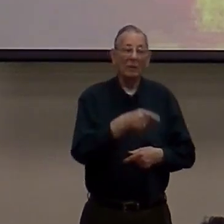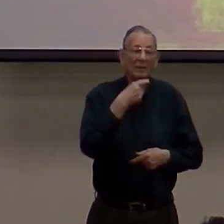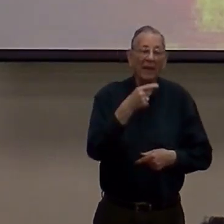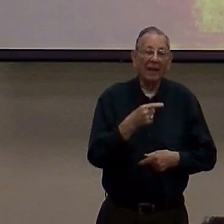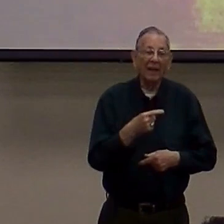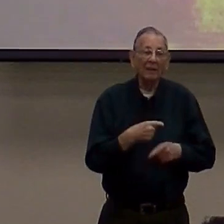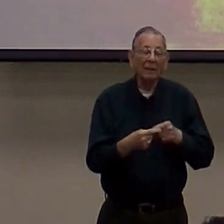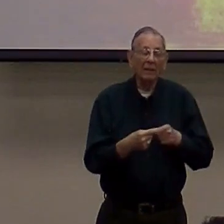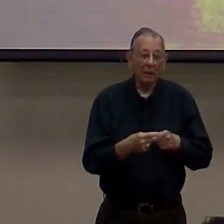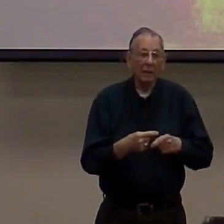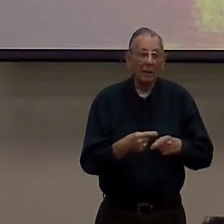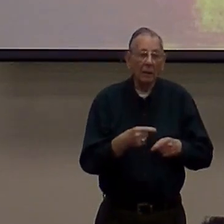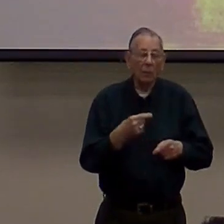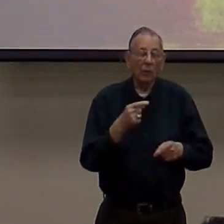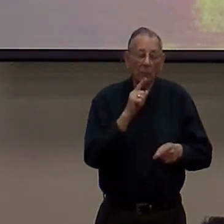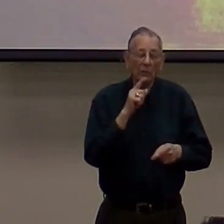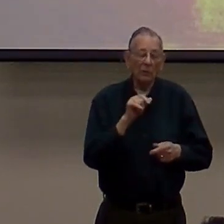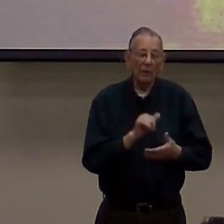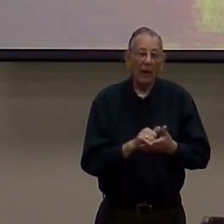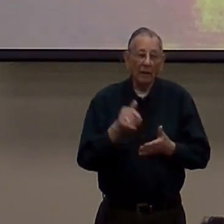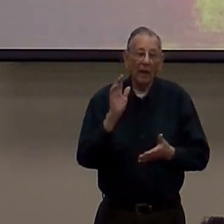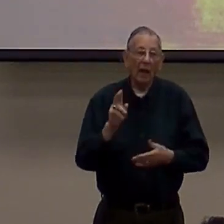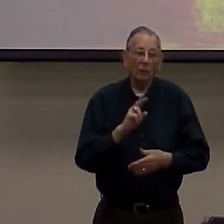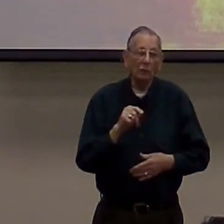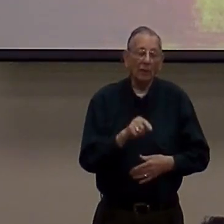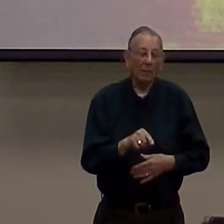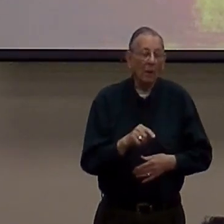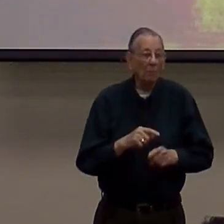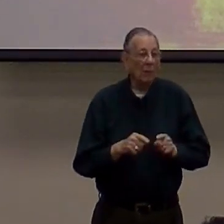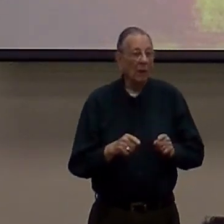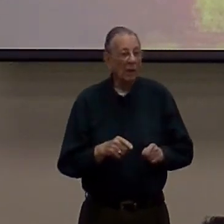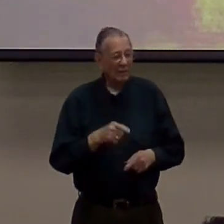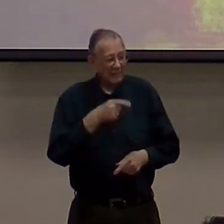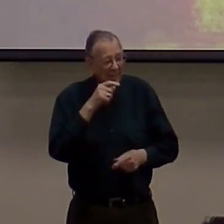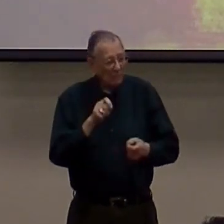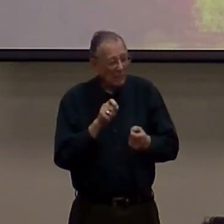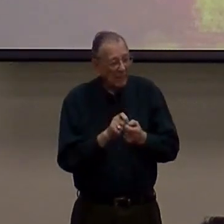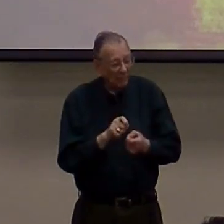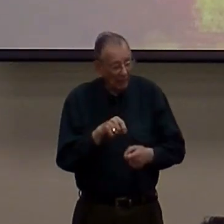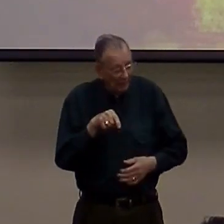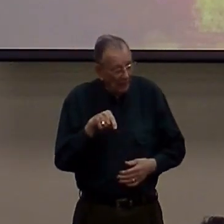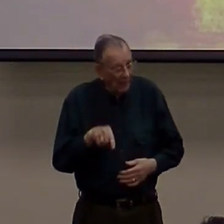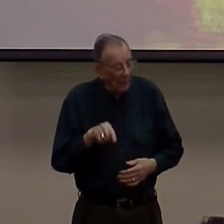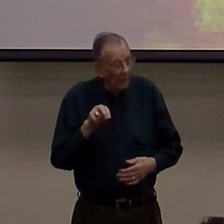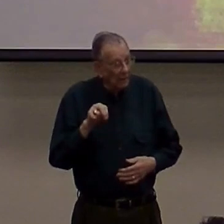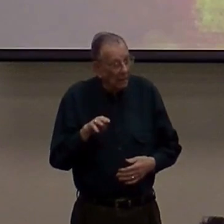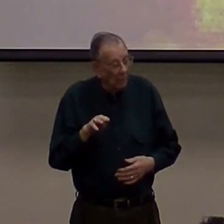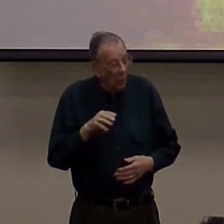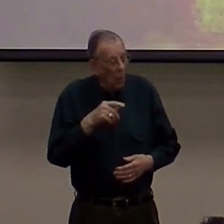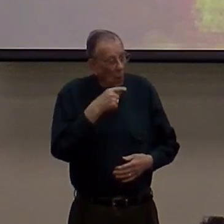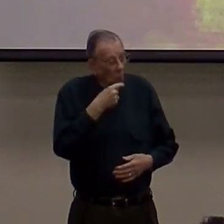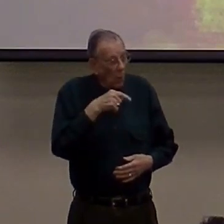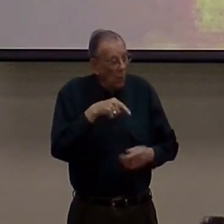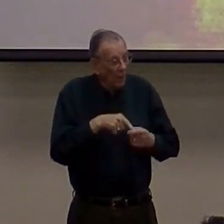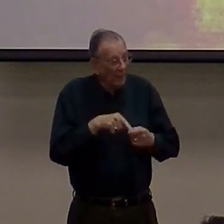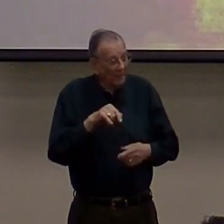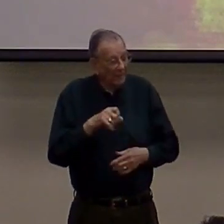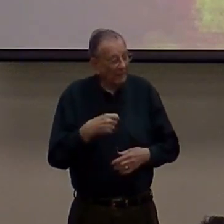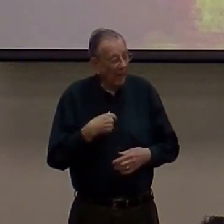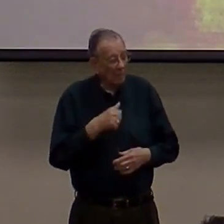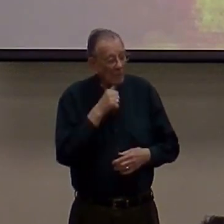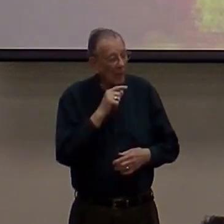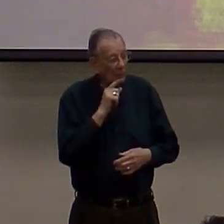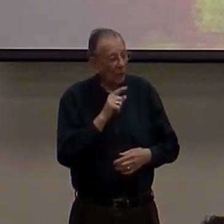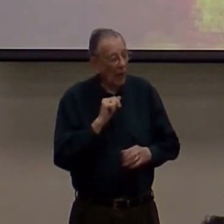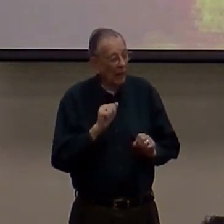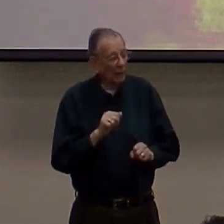He certainly did that. We can be sure of that. But to say specifically here as to who this is, I'm not sure